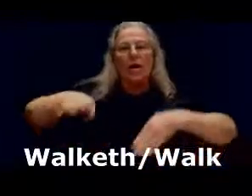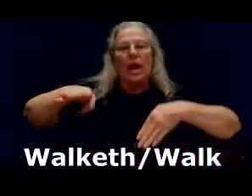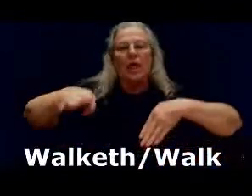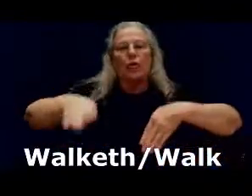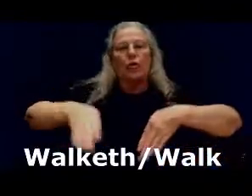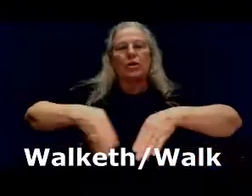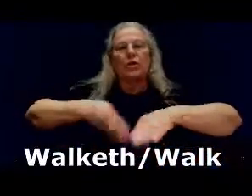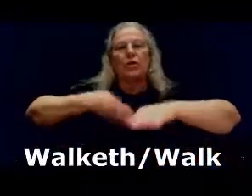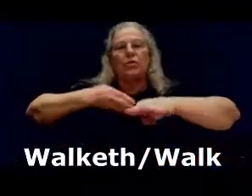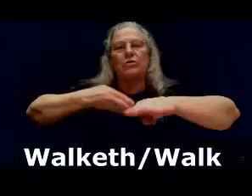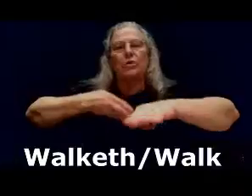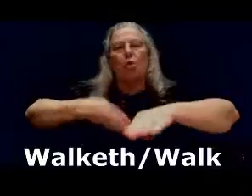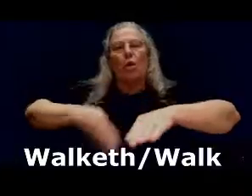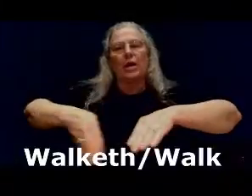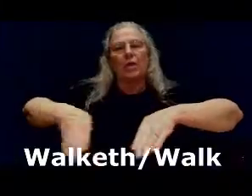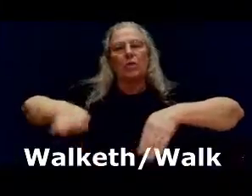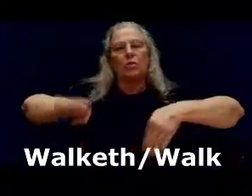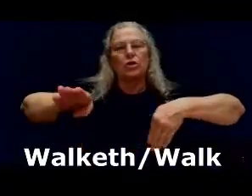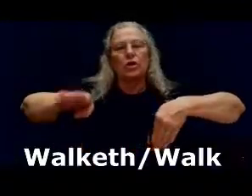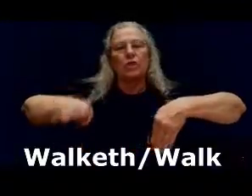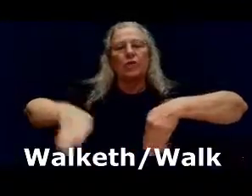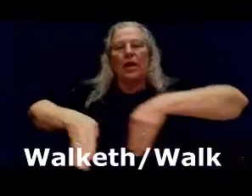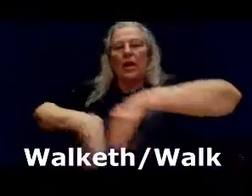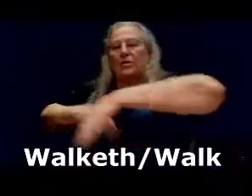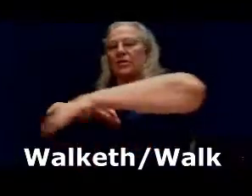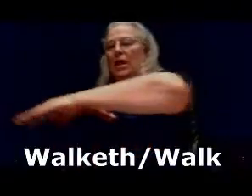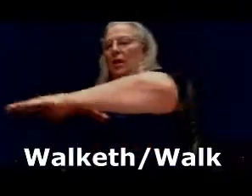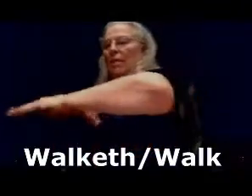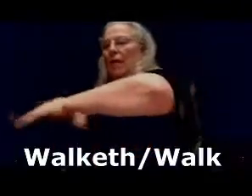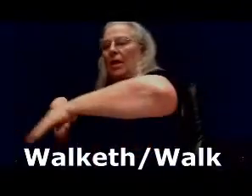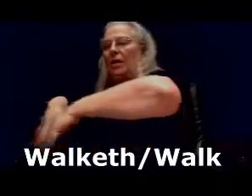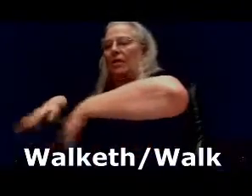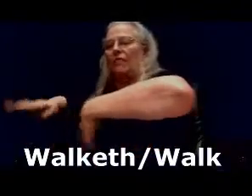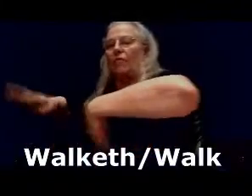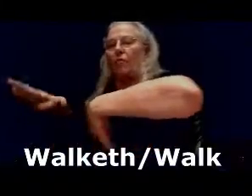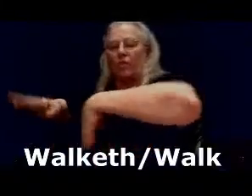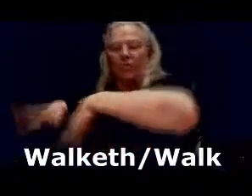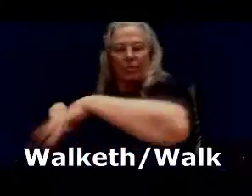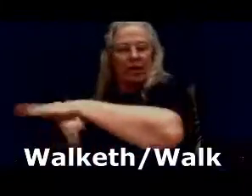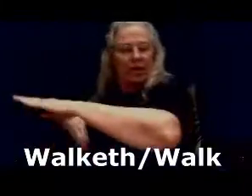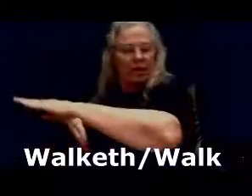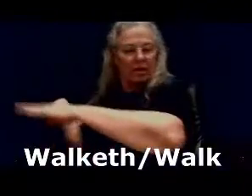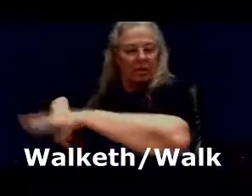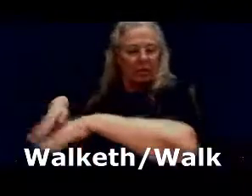and you're going to use the walking motion of your hands, back and forth, back and forth.